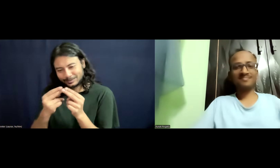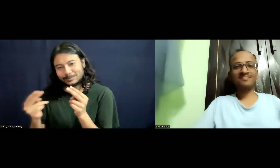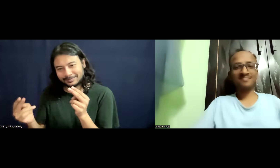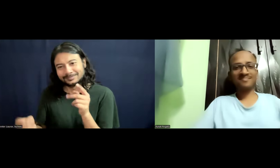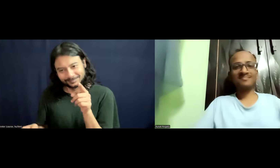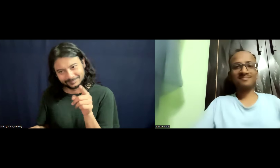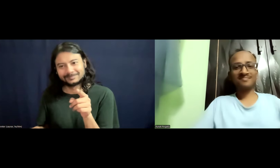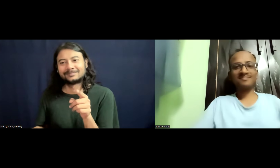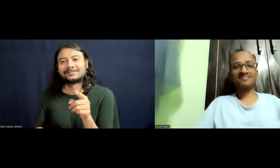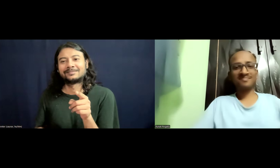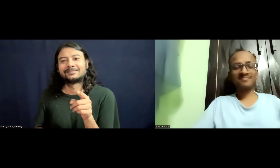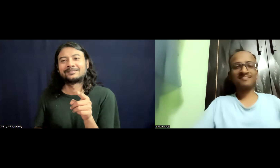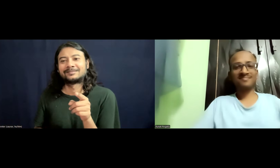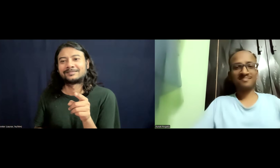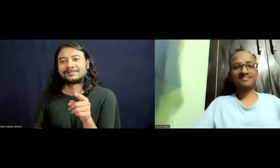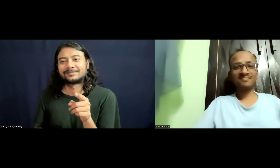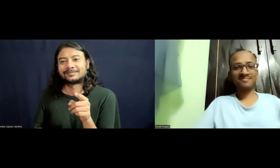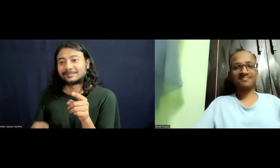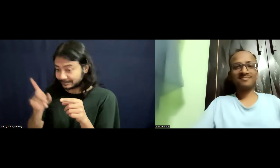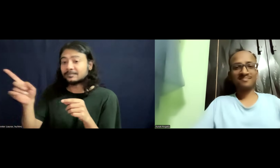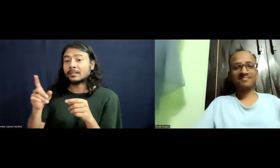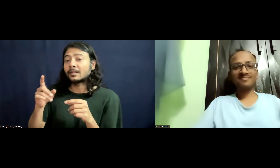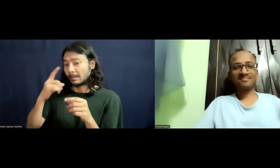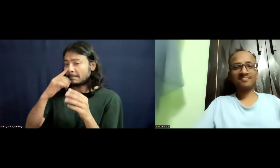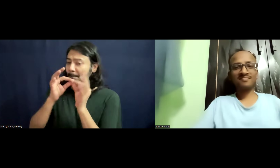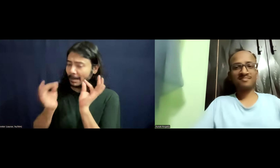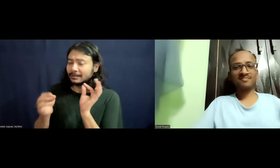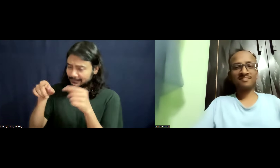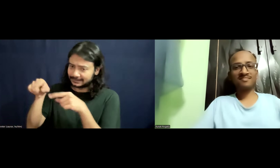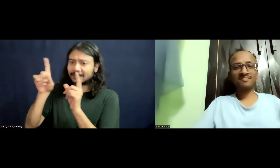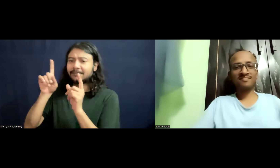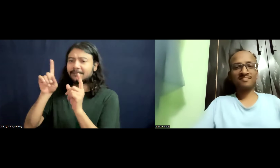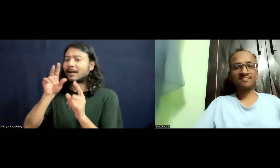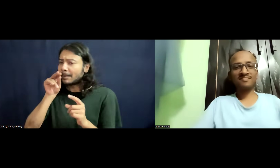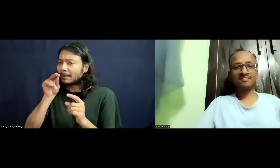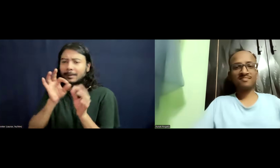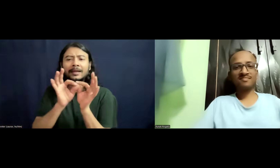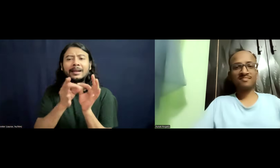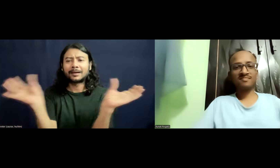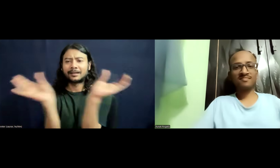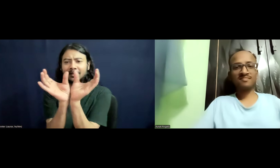with the help of an interpreter. I will tell the story, and you learn the story, and you sign the same story.